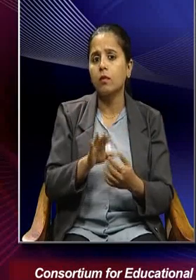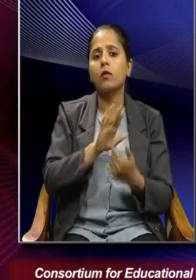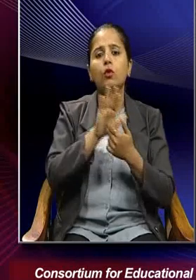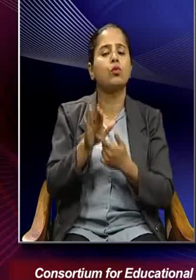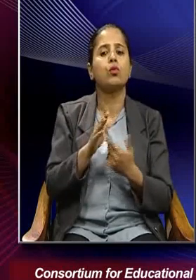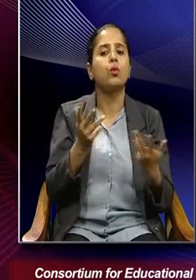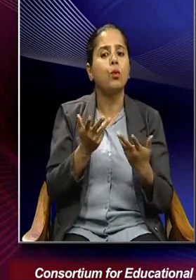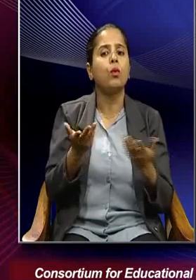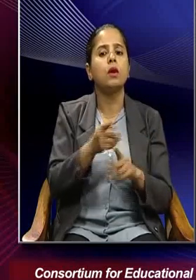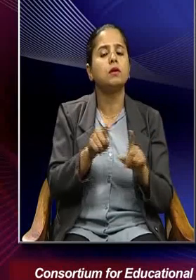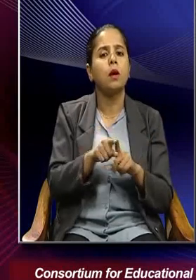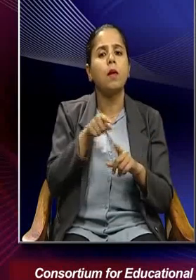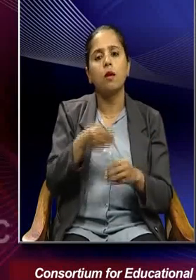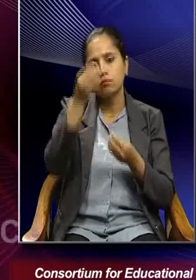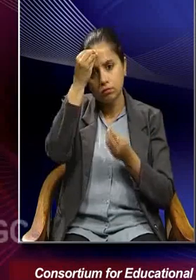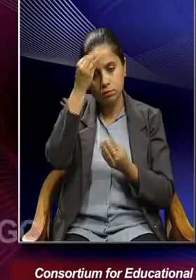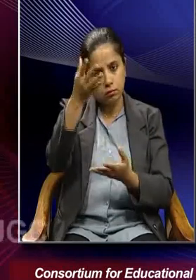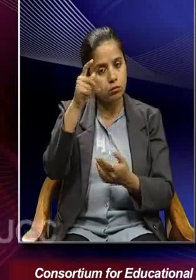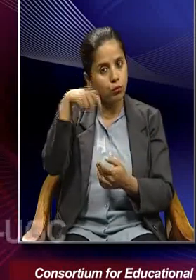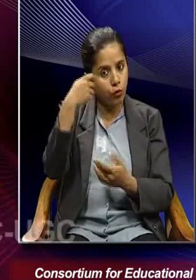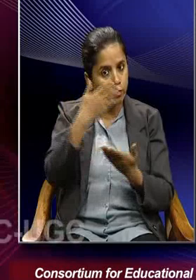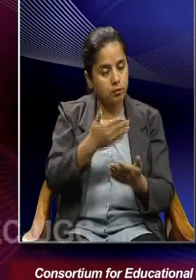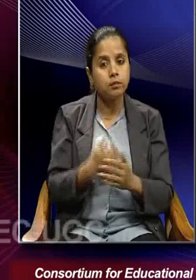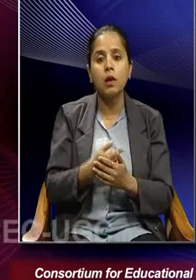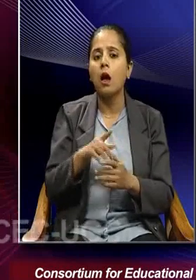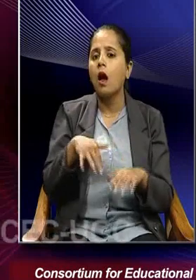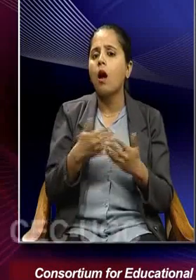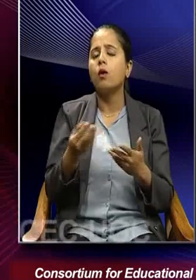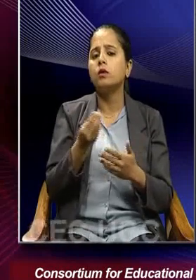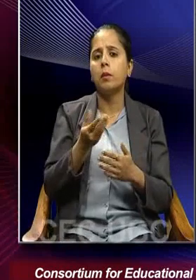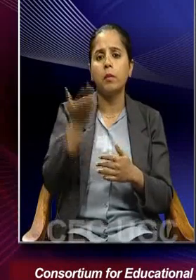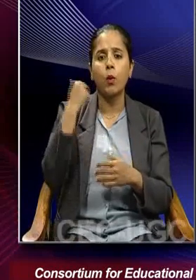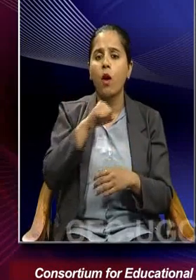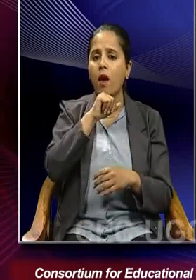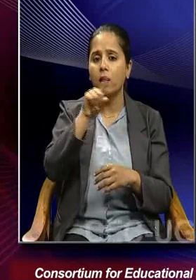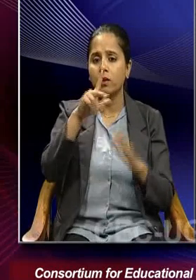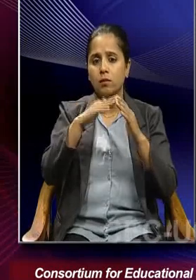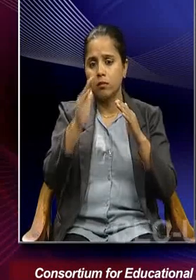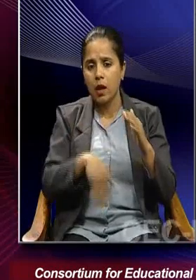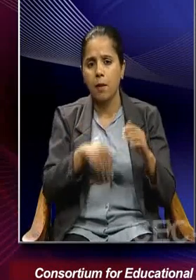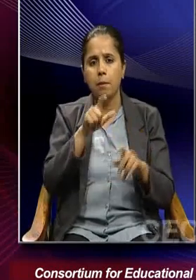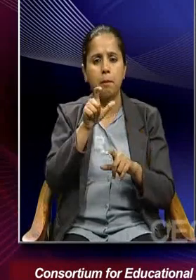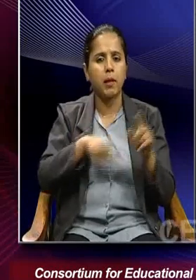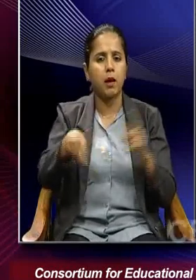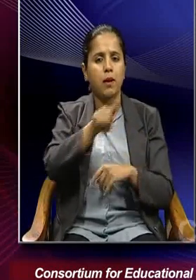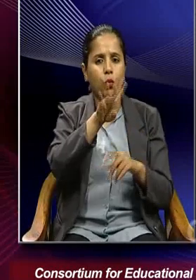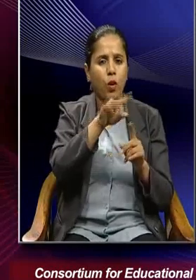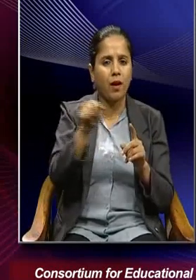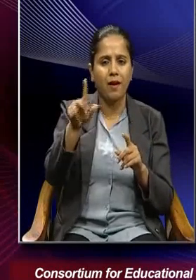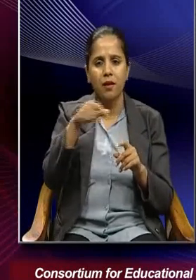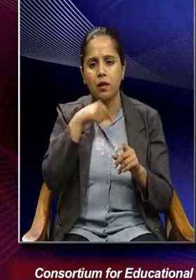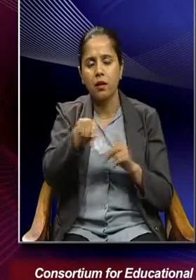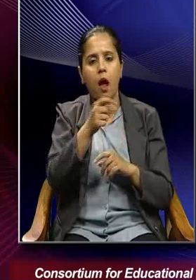to also communicate that how as adolescents or young ones, how children are not